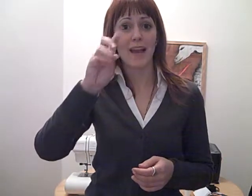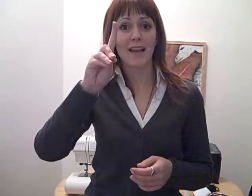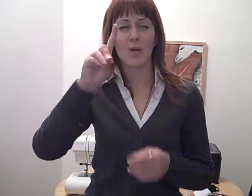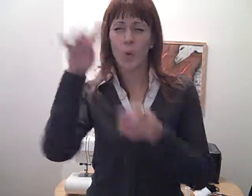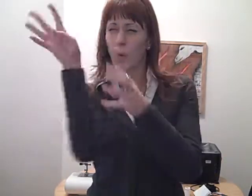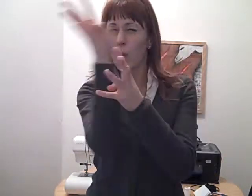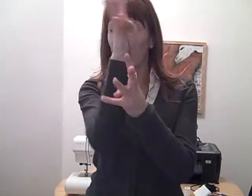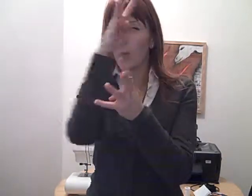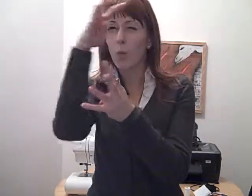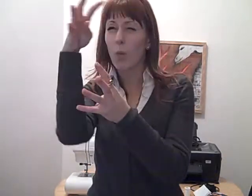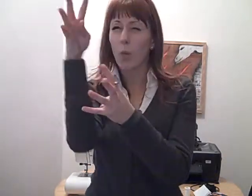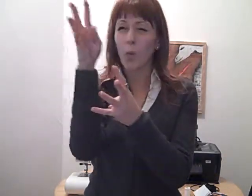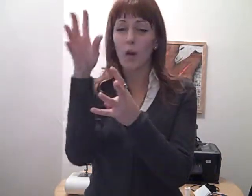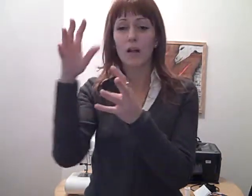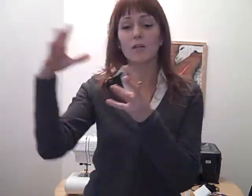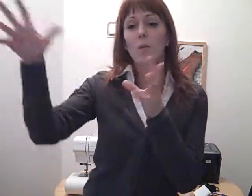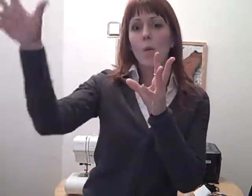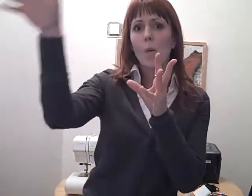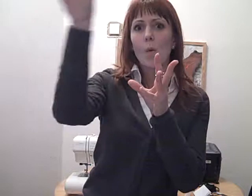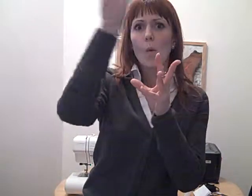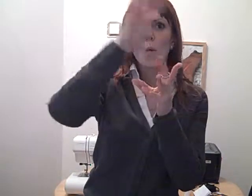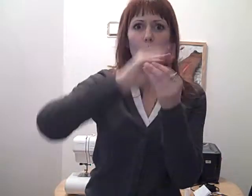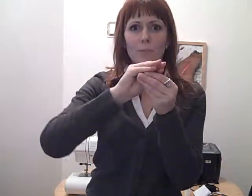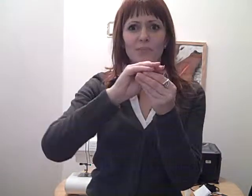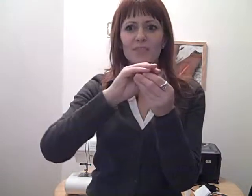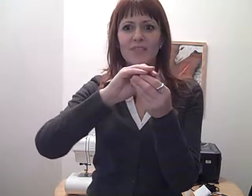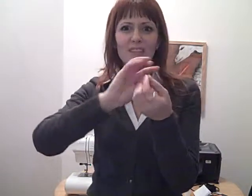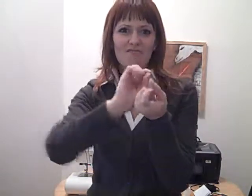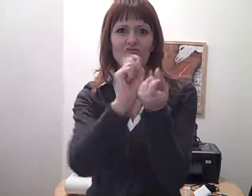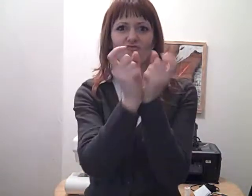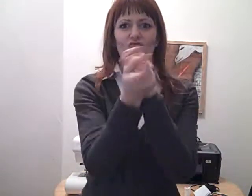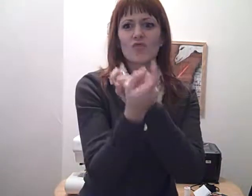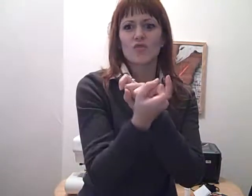small films, and is enabling you to play an image